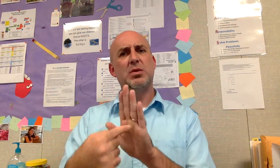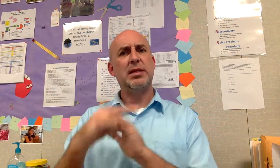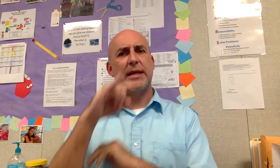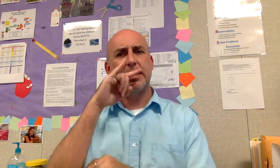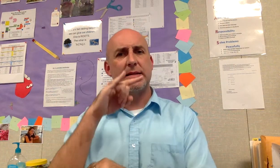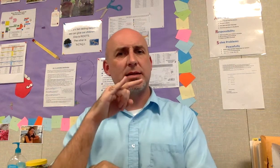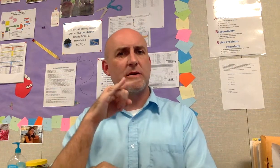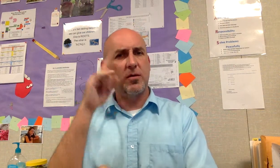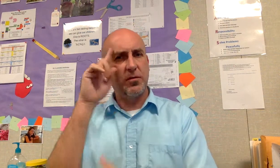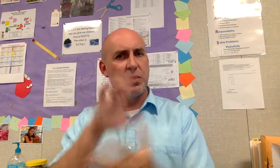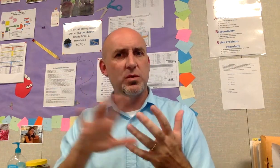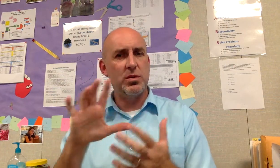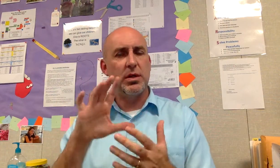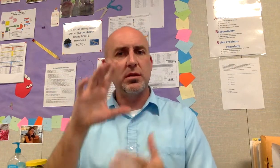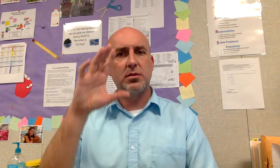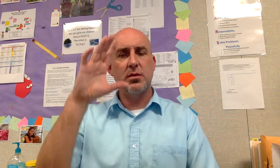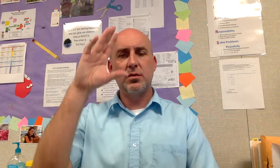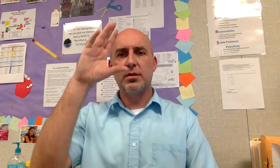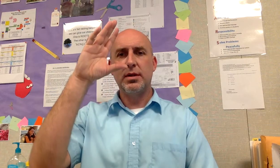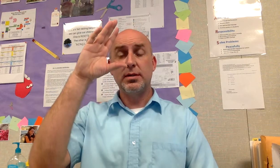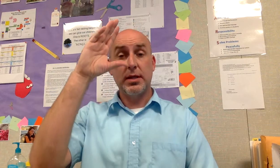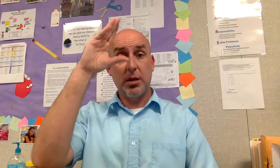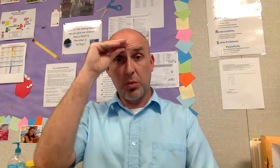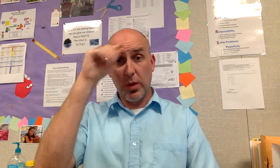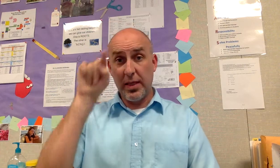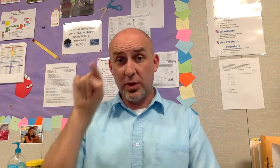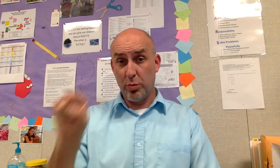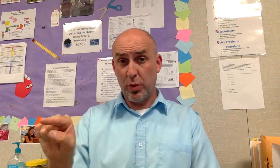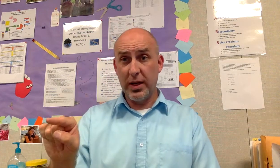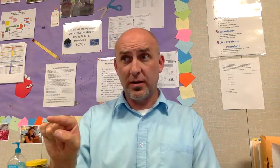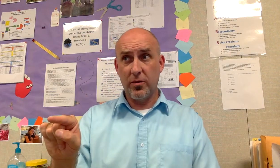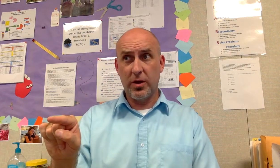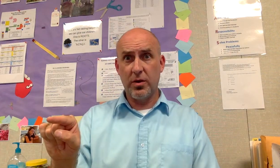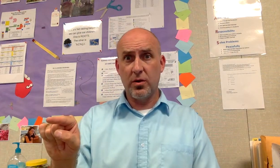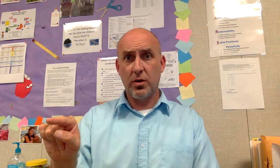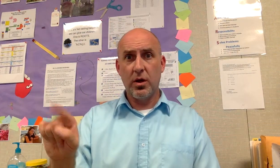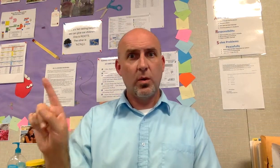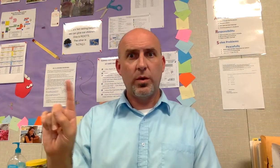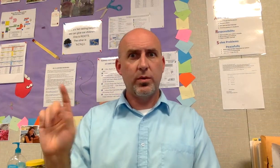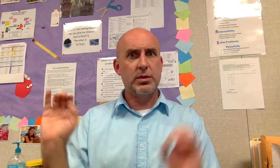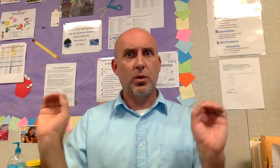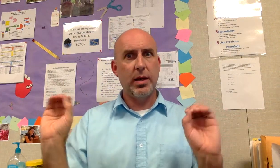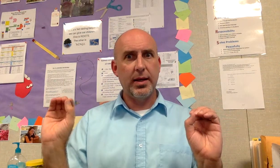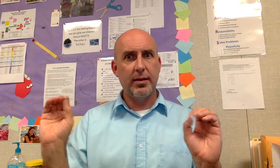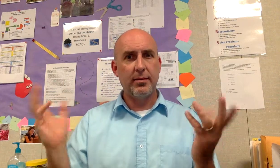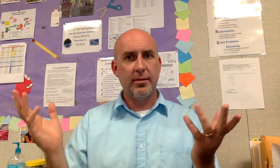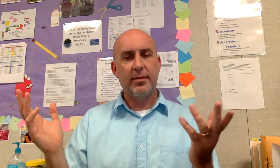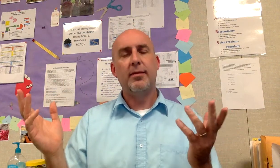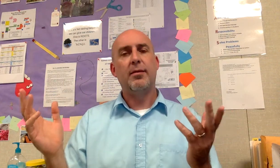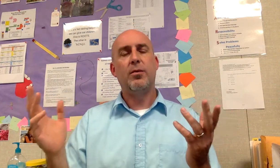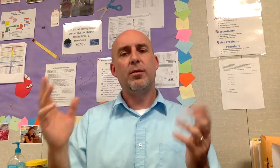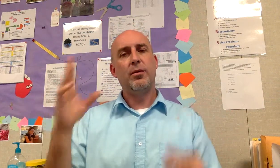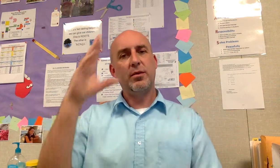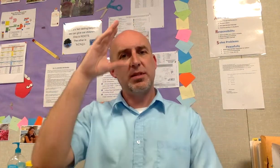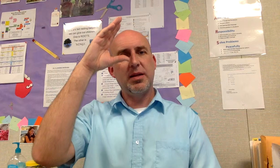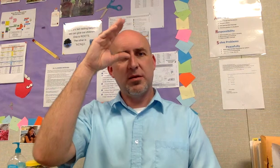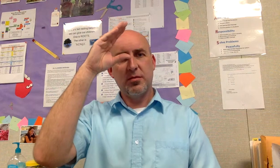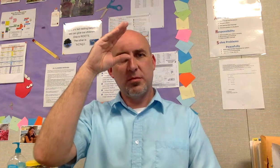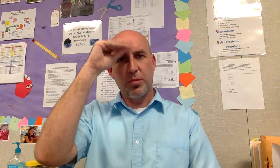the kids, they're confused because you're signing boy and then you're pointing over here where there is nobody, or you're signing boy